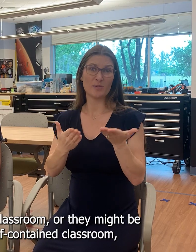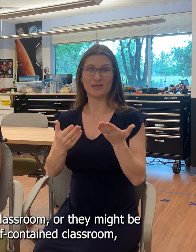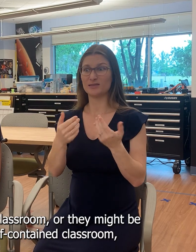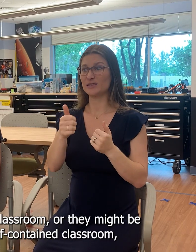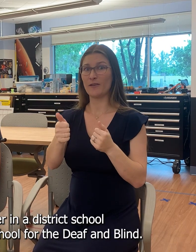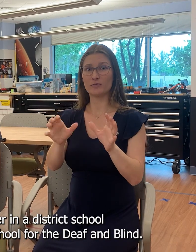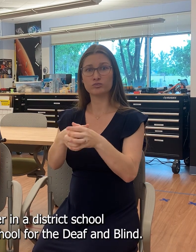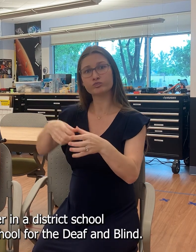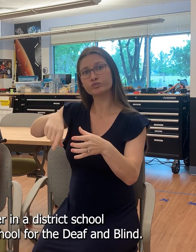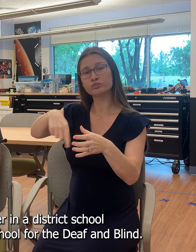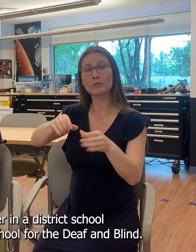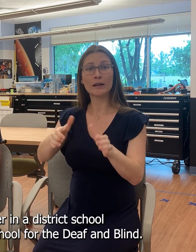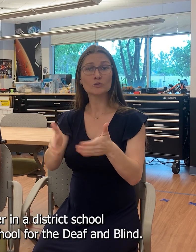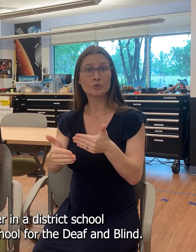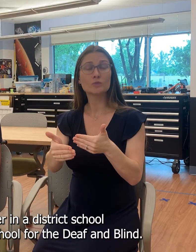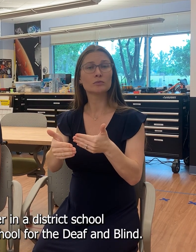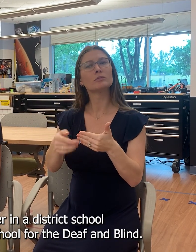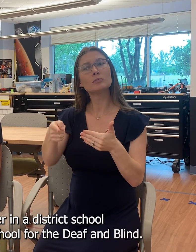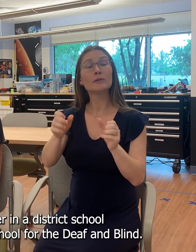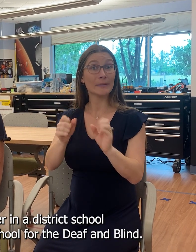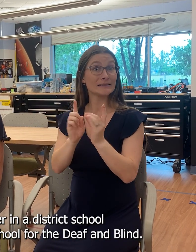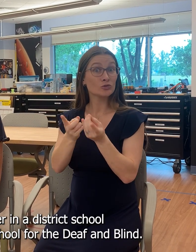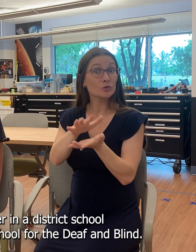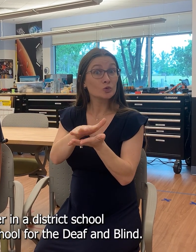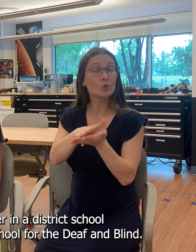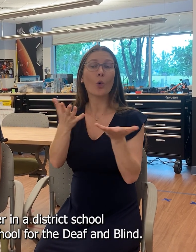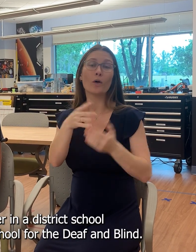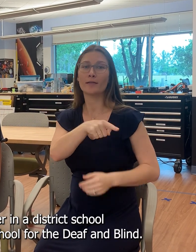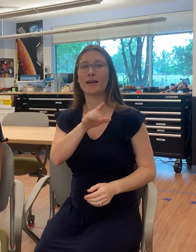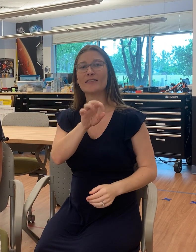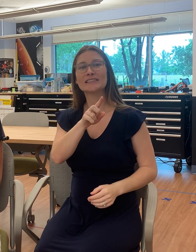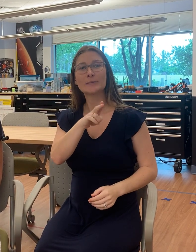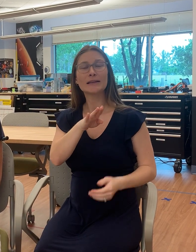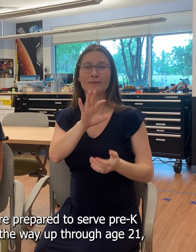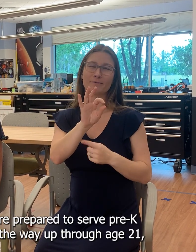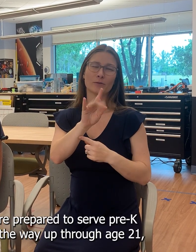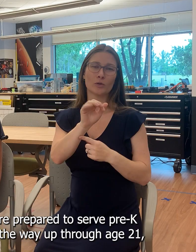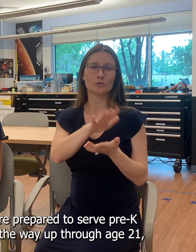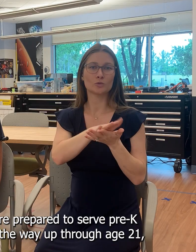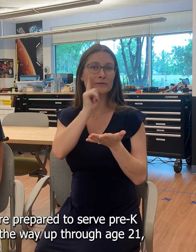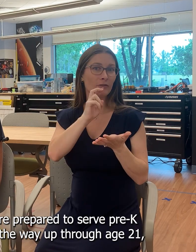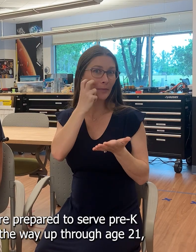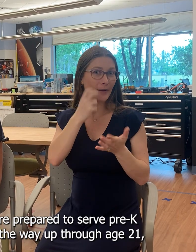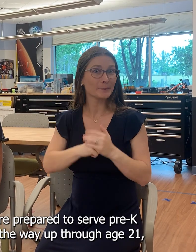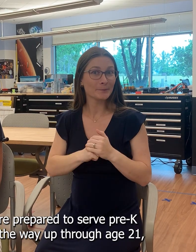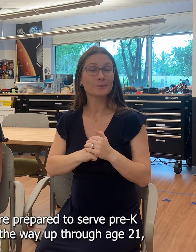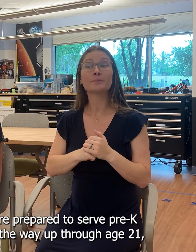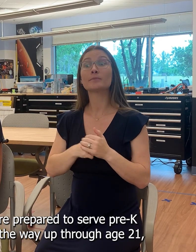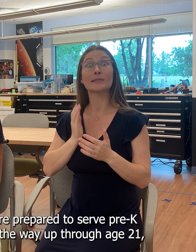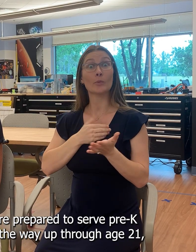self-contained classroom either in a district school or at the School for the Deaf and Blind. Students are prepared to